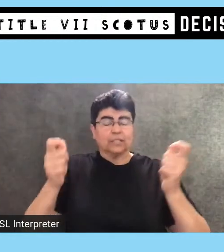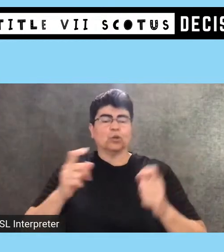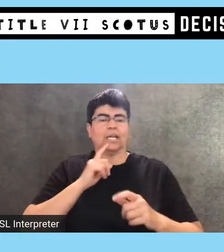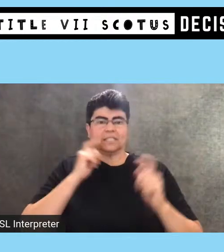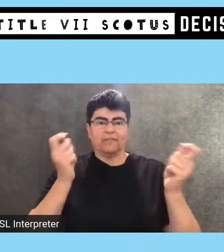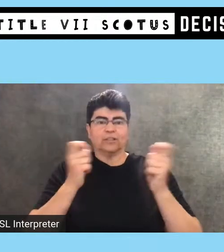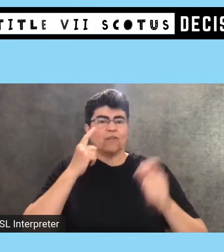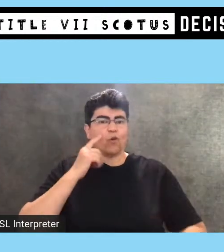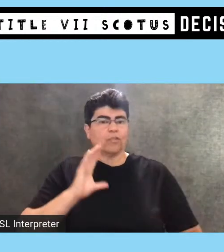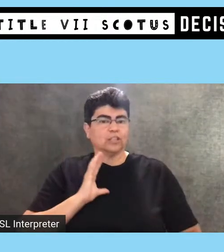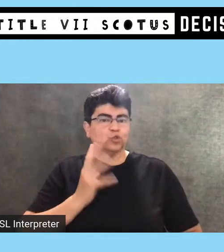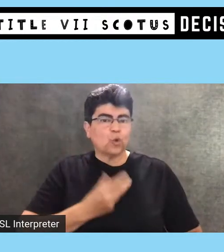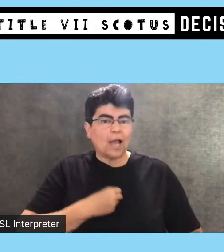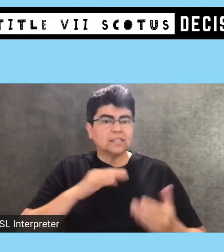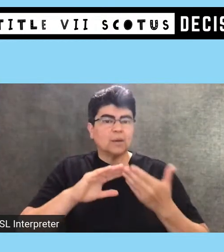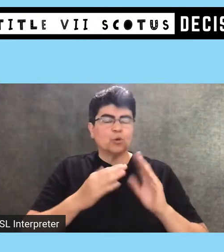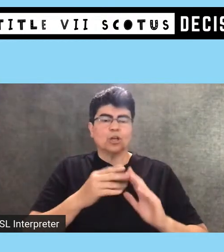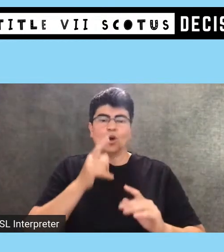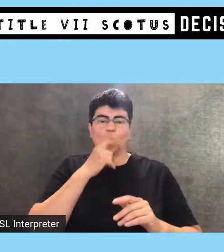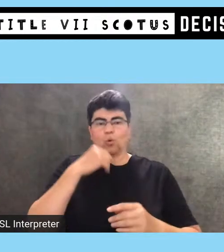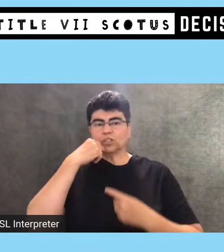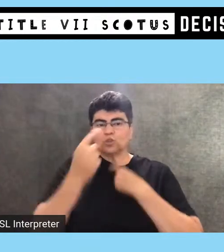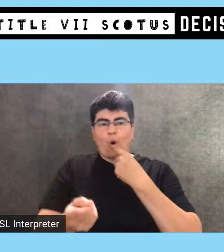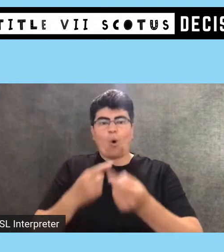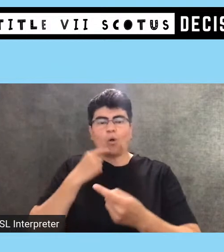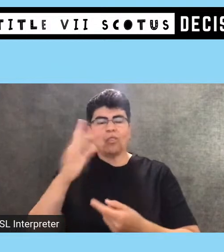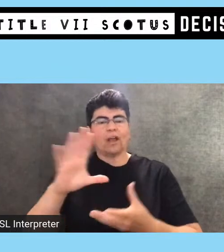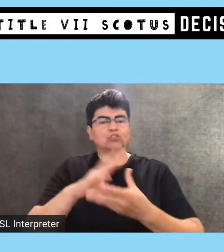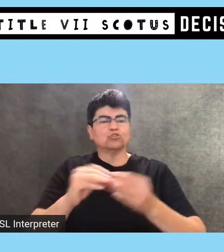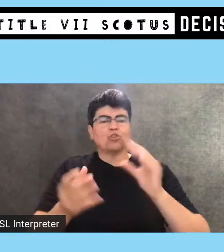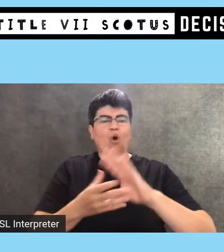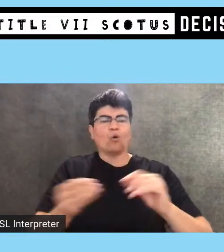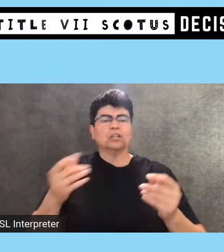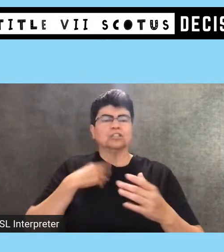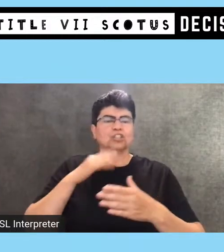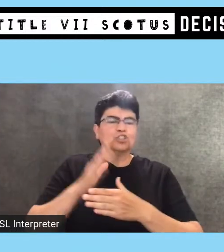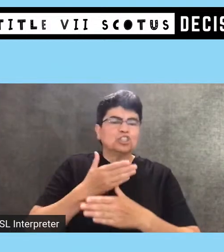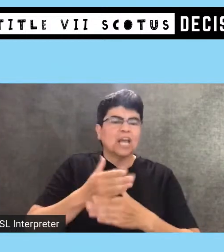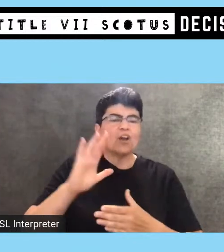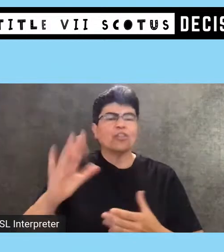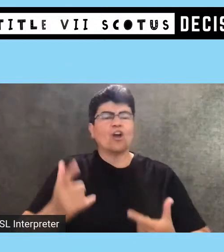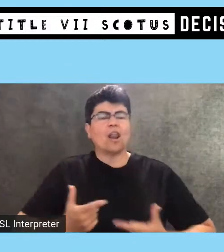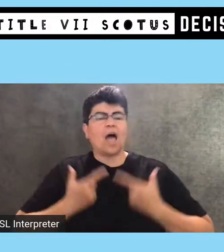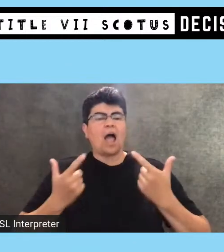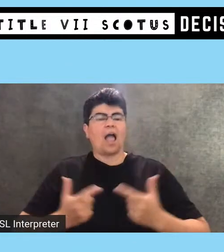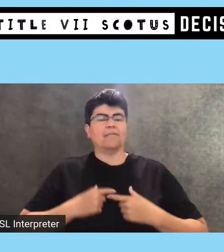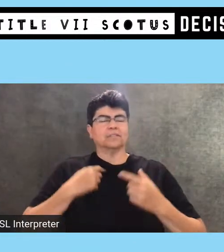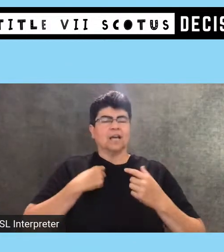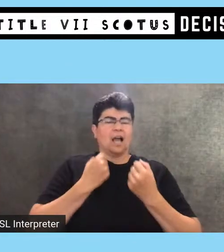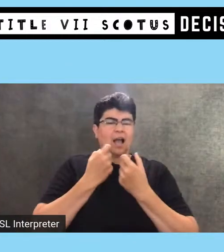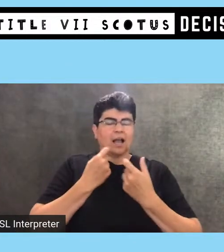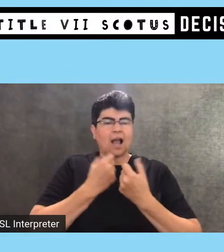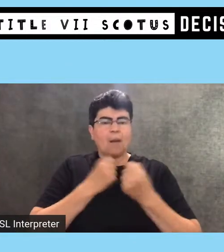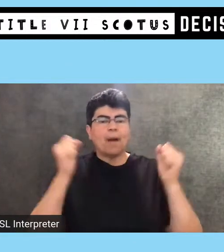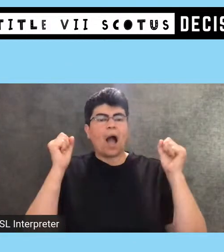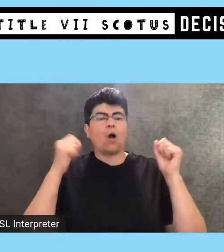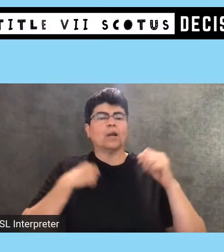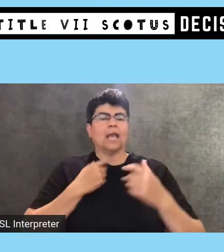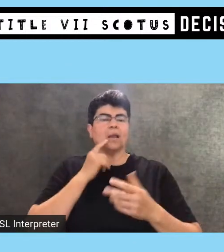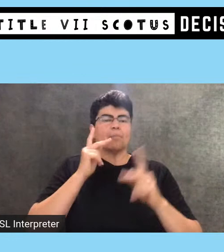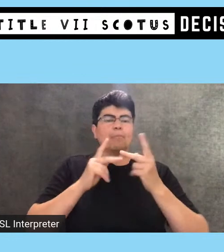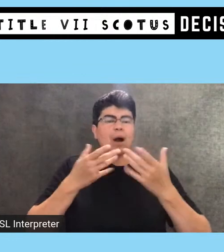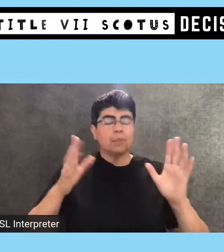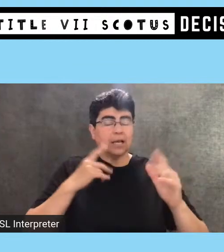of the trans community who has told their stories, shared their lives, come out, been public, and fought